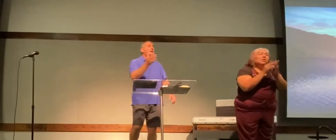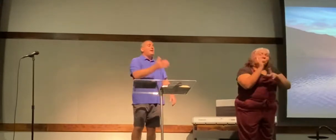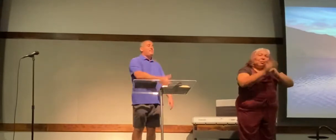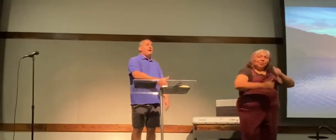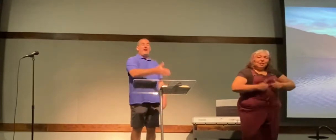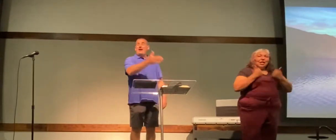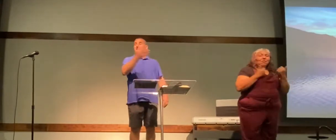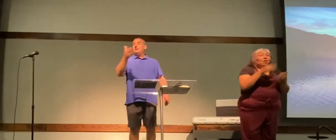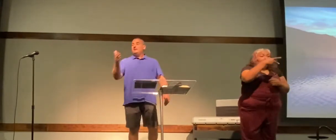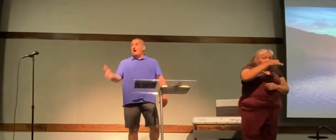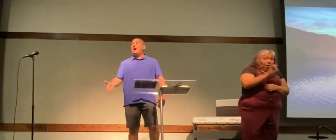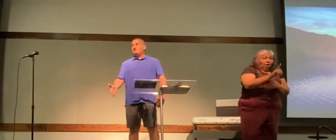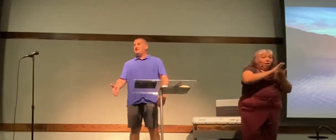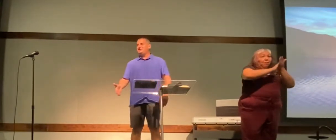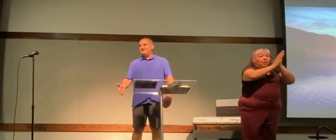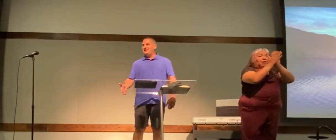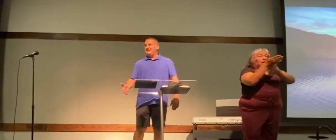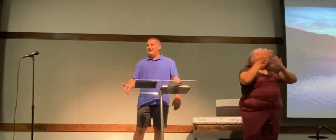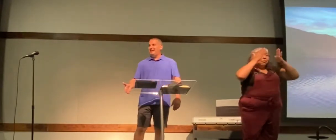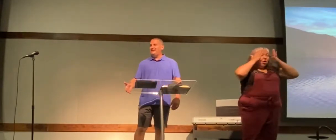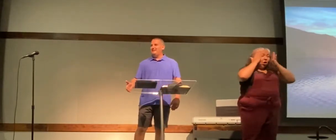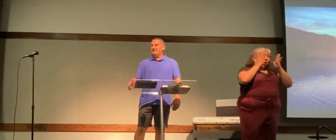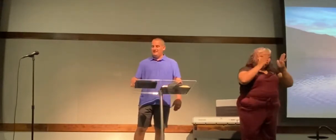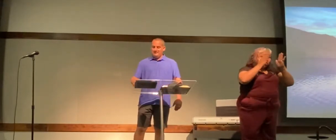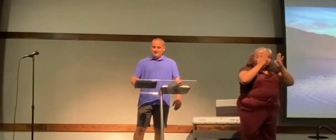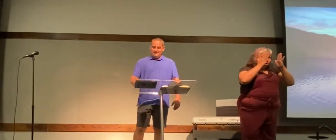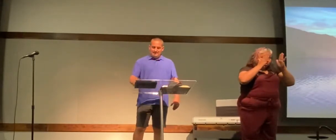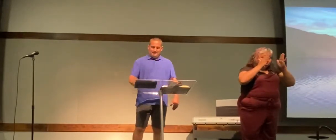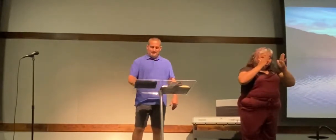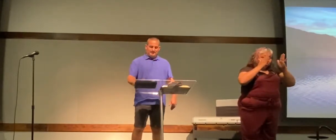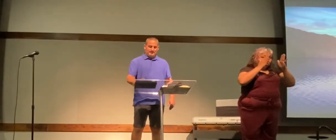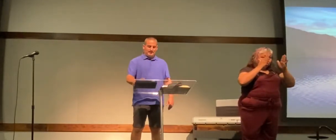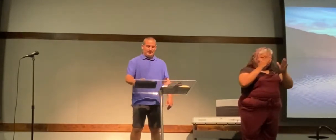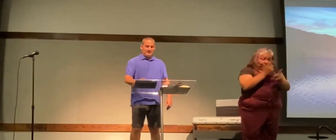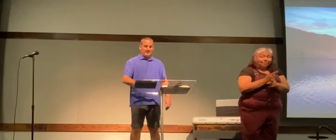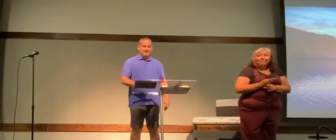Paul became conscious, didn't he?